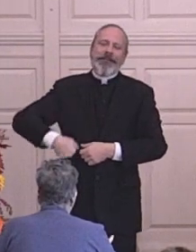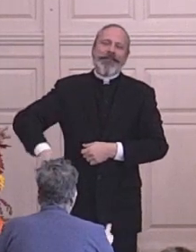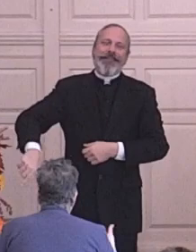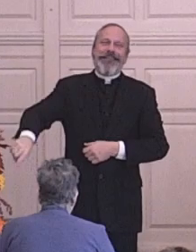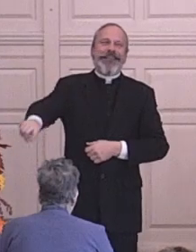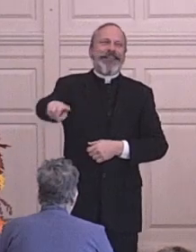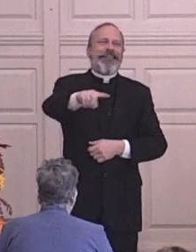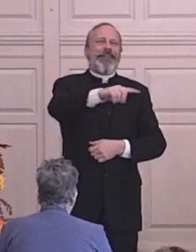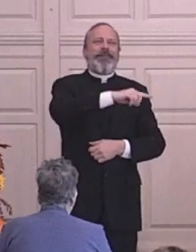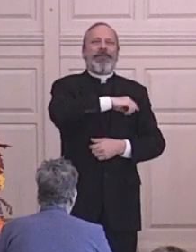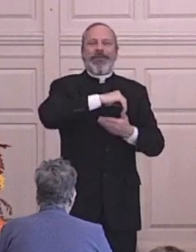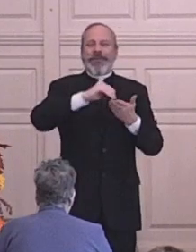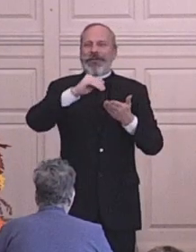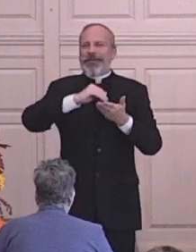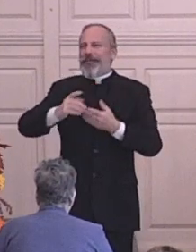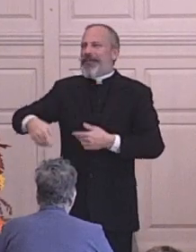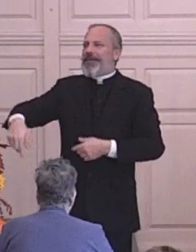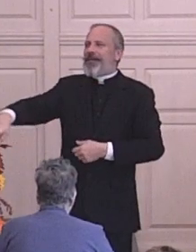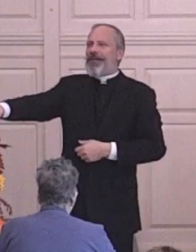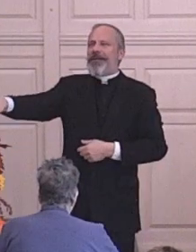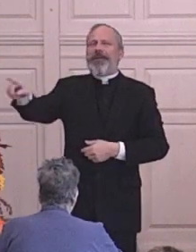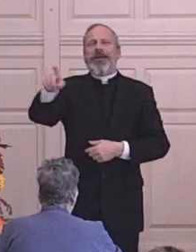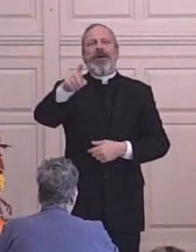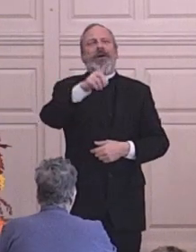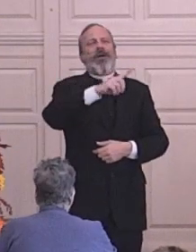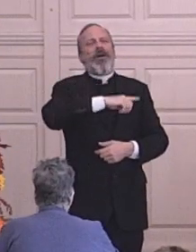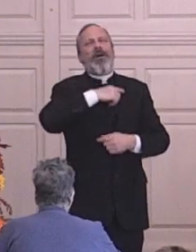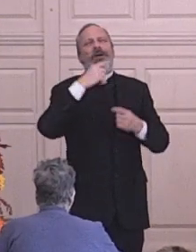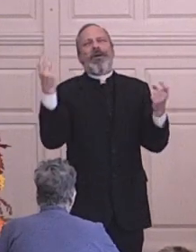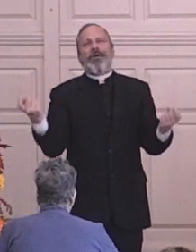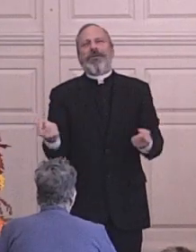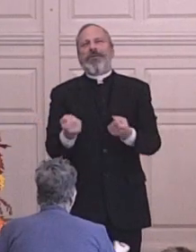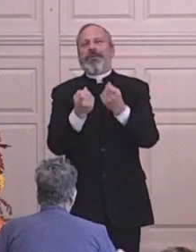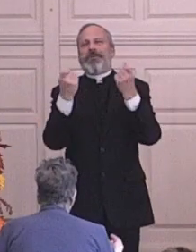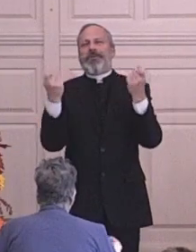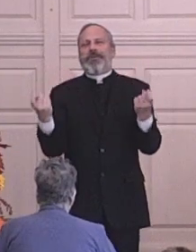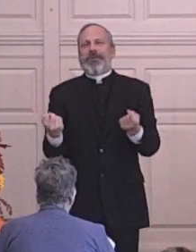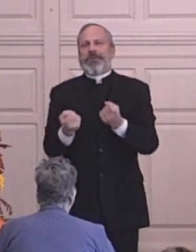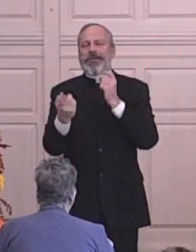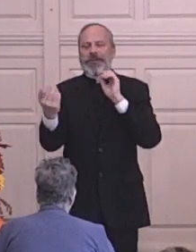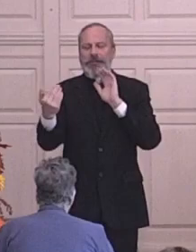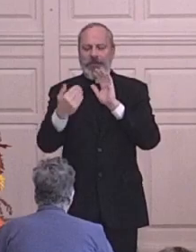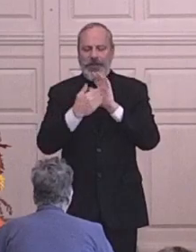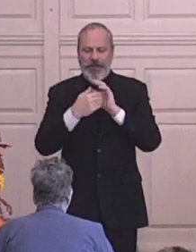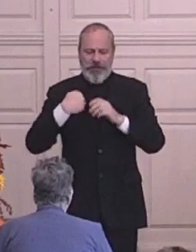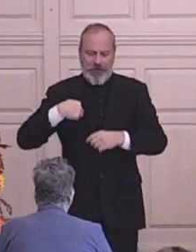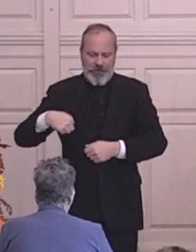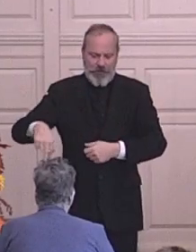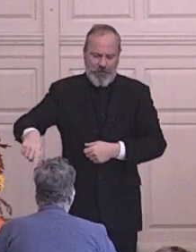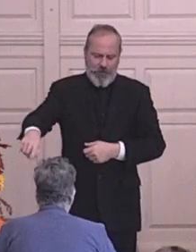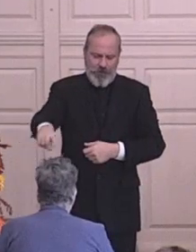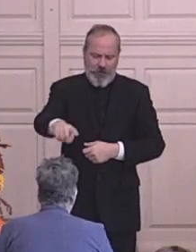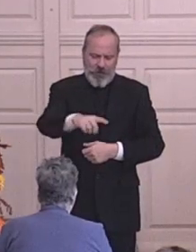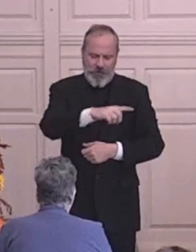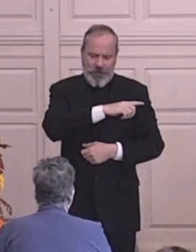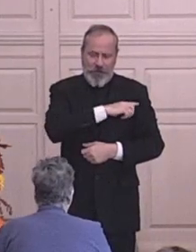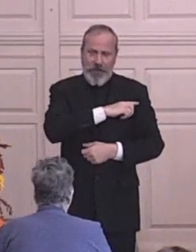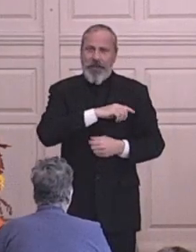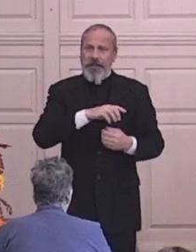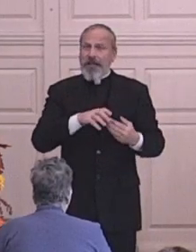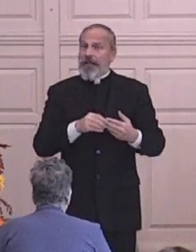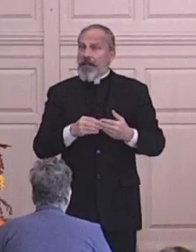our trespasses, as we forgive those who trespass